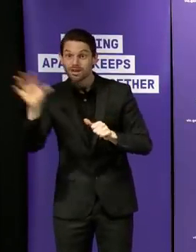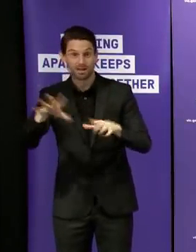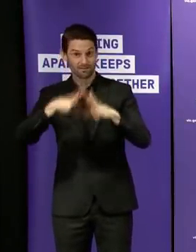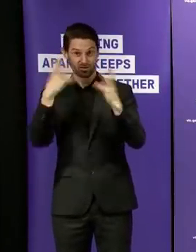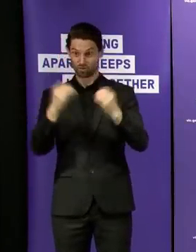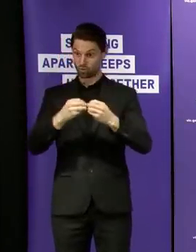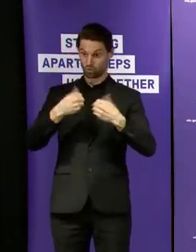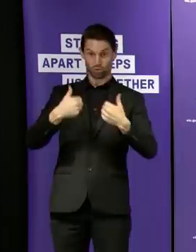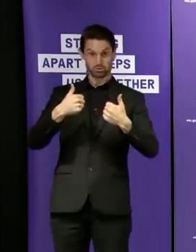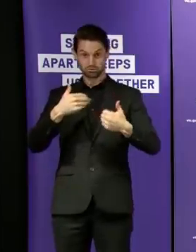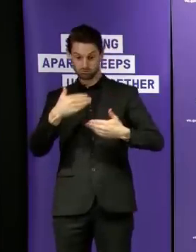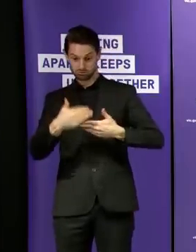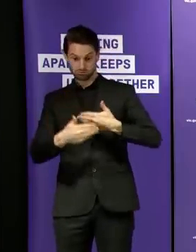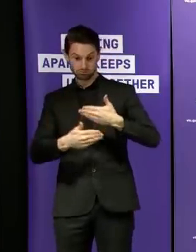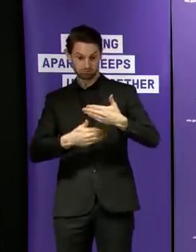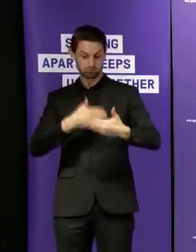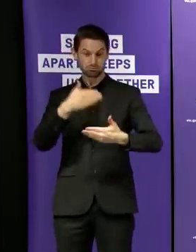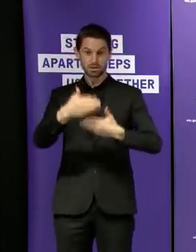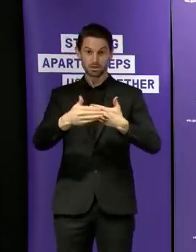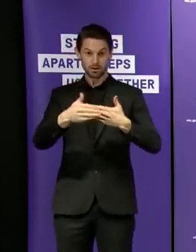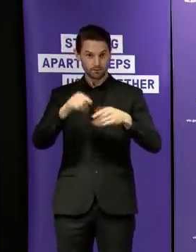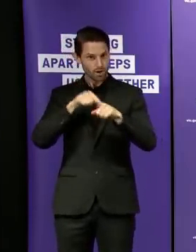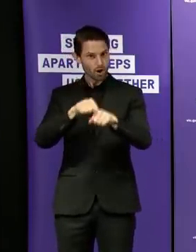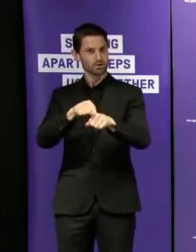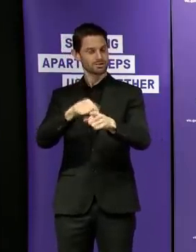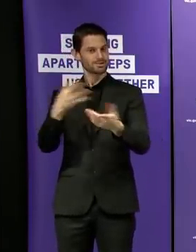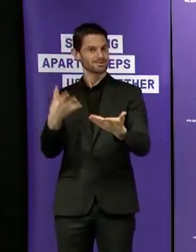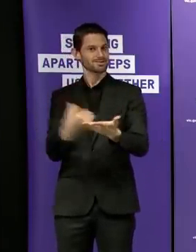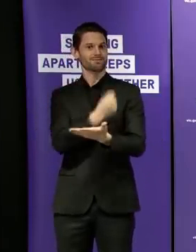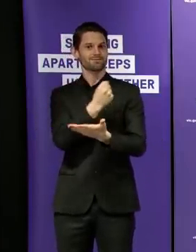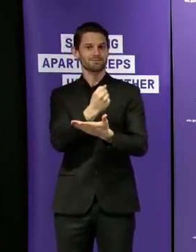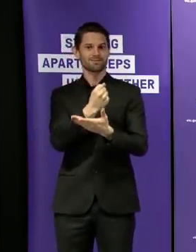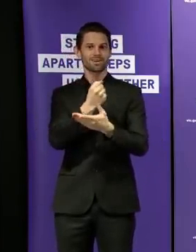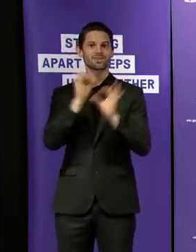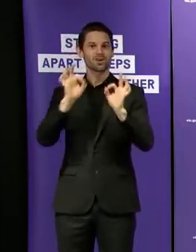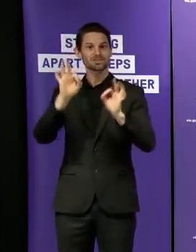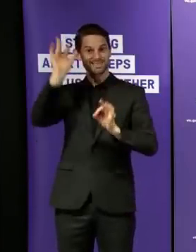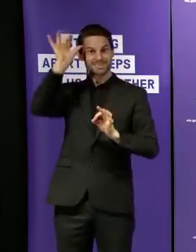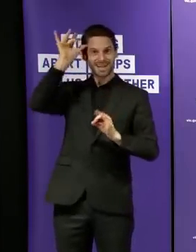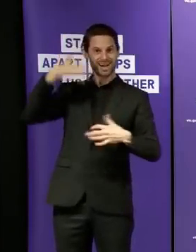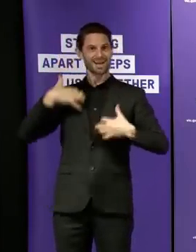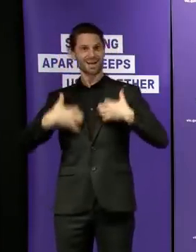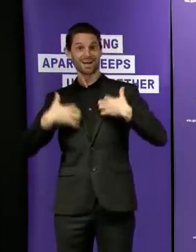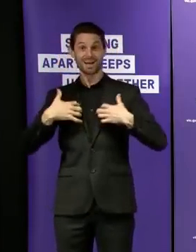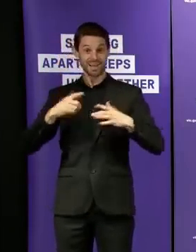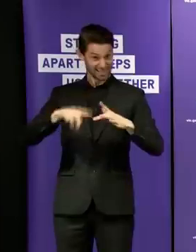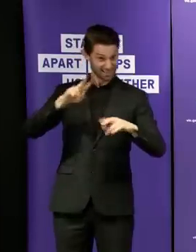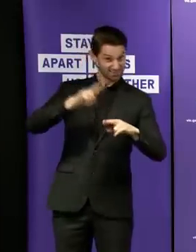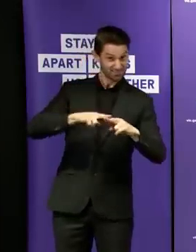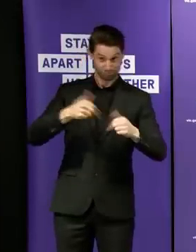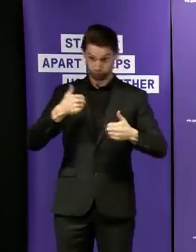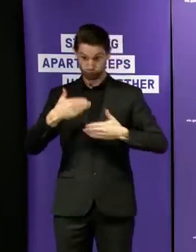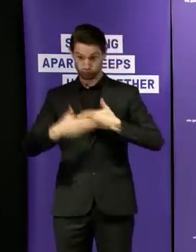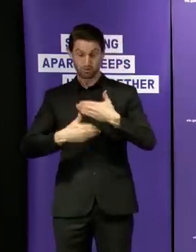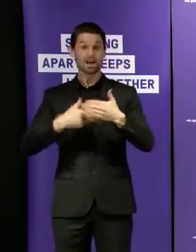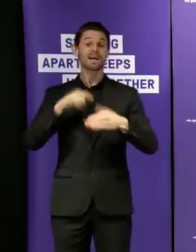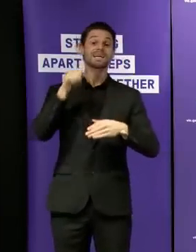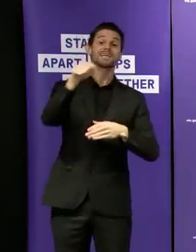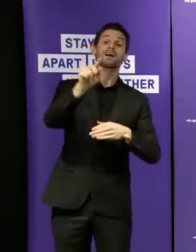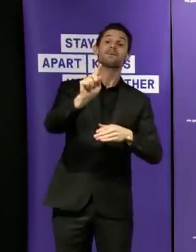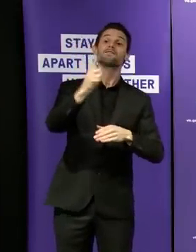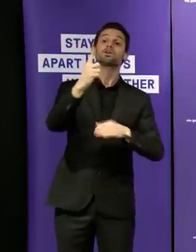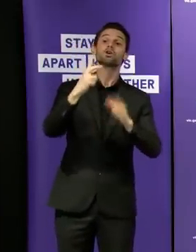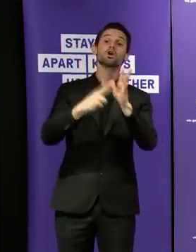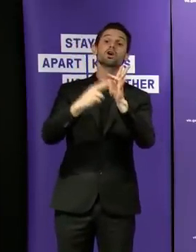freedoms but do it in a COVID-safe way, the things I've announced today, then there is every chance that we are able to bring that 1st of